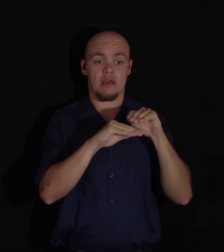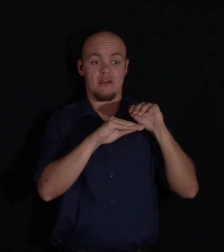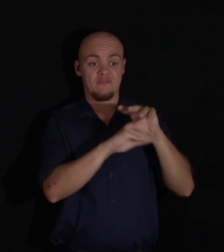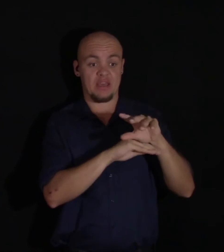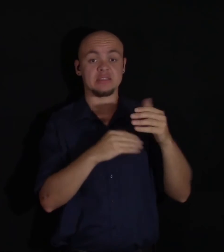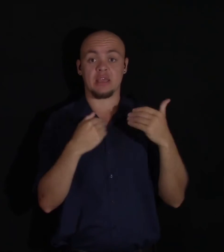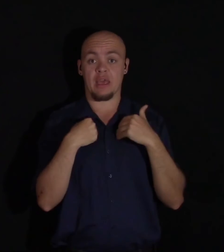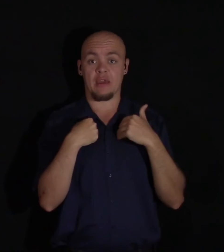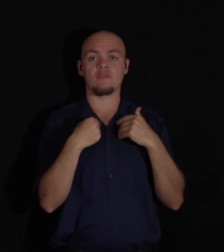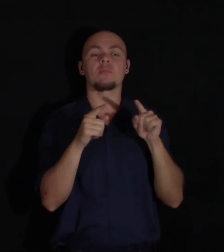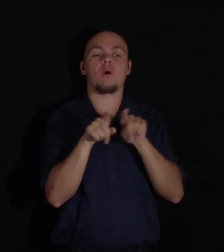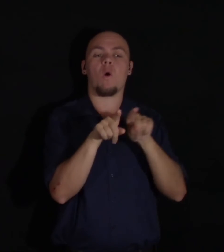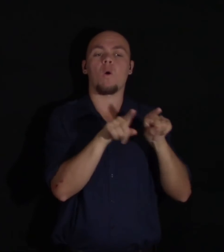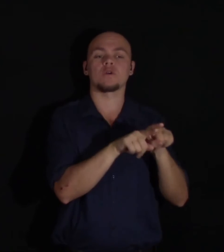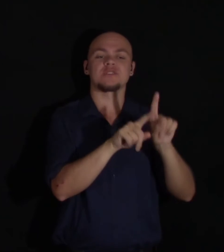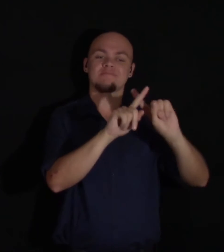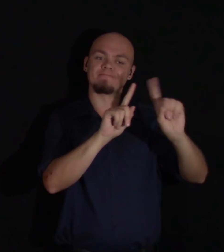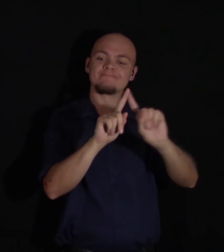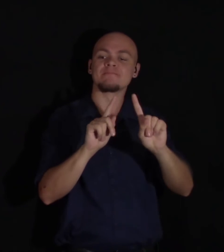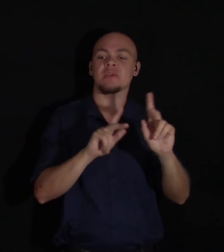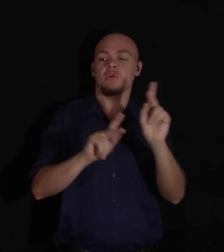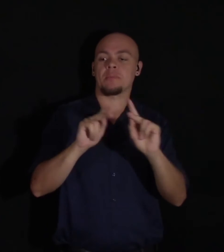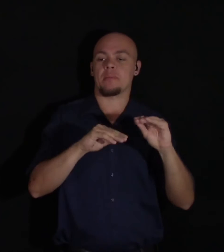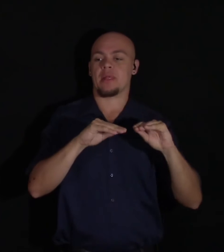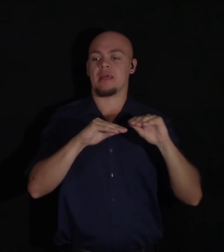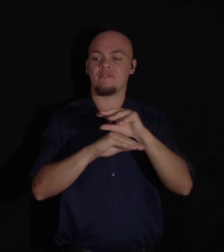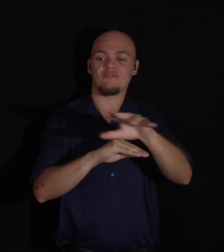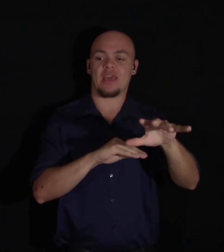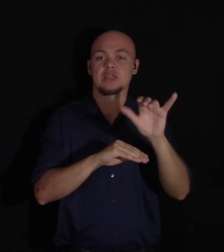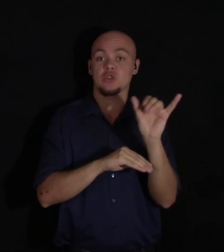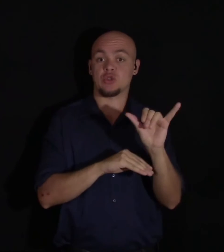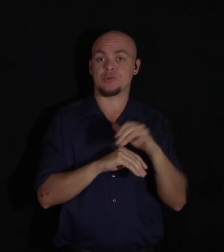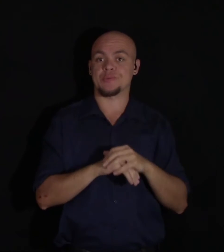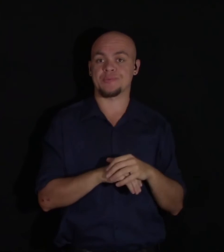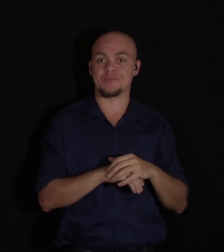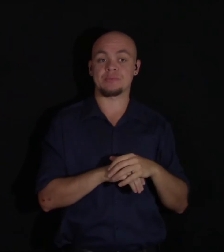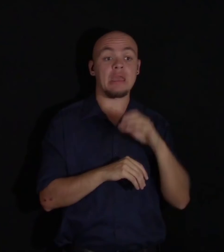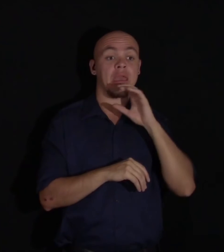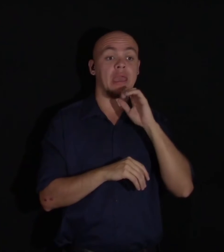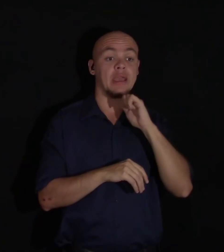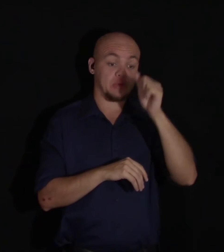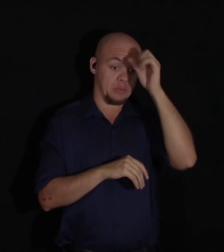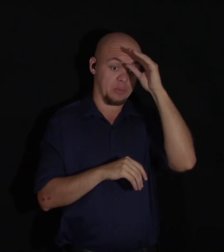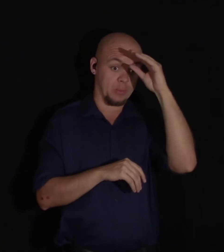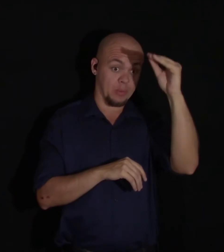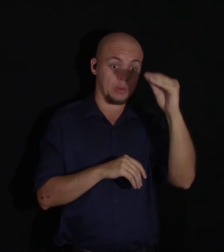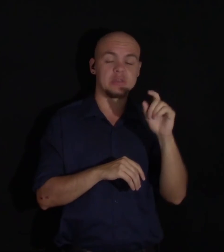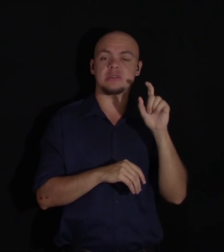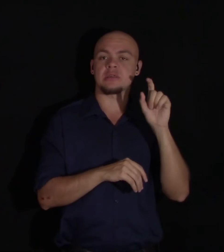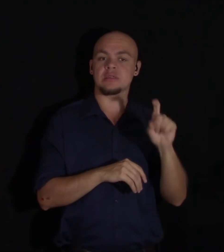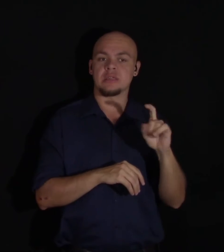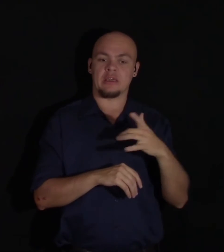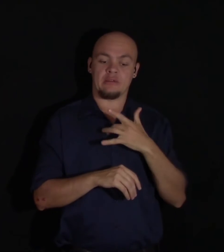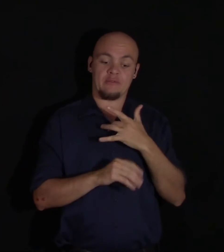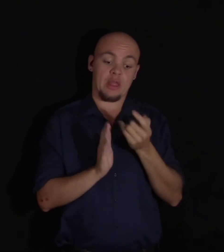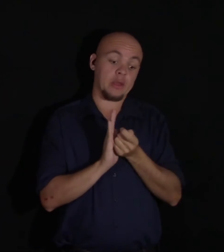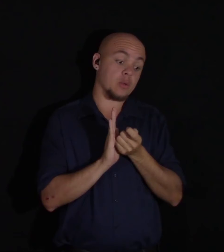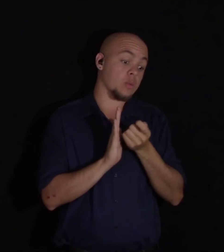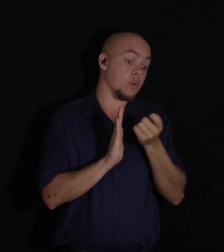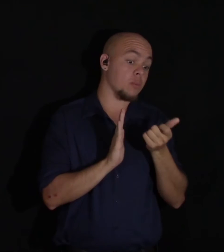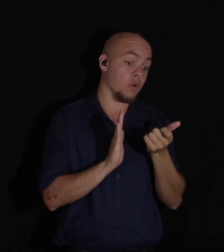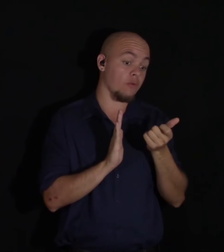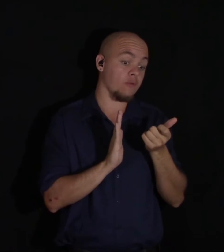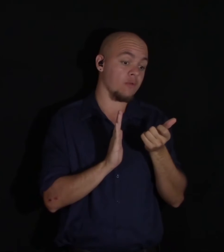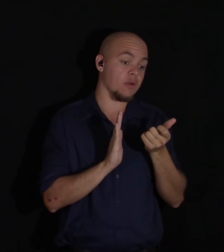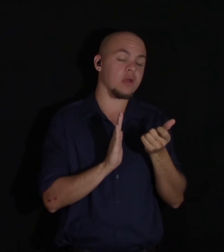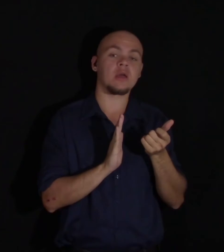it, but to many other. And it is no coincidence that around the age where boys begin to feel the need to remove feelings from their narrative,